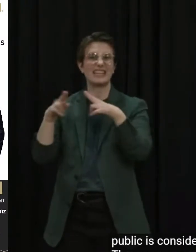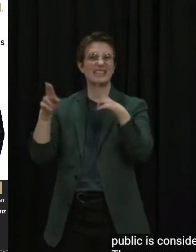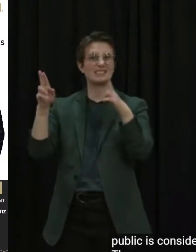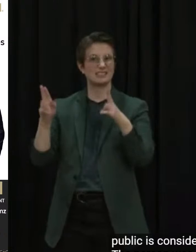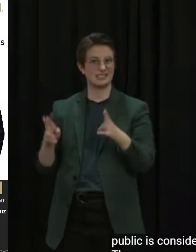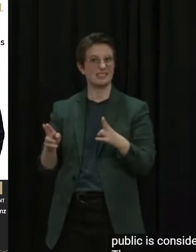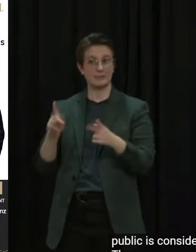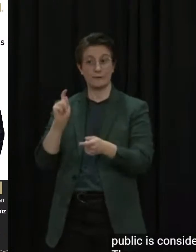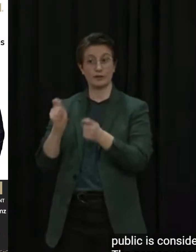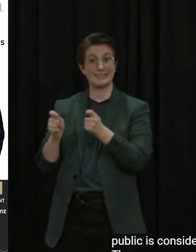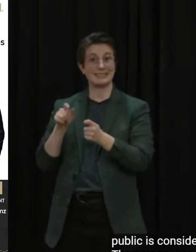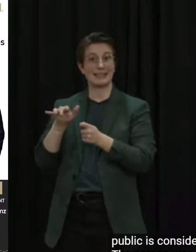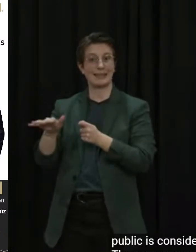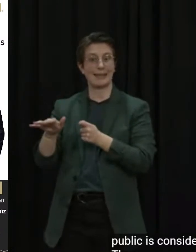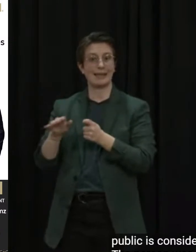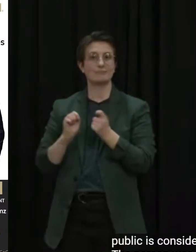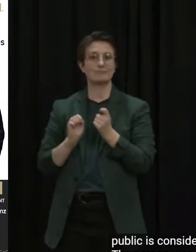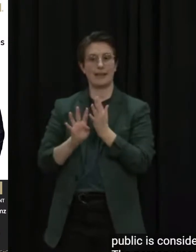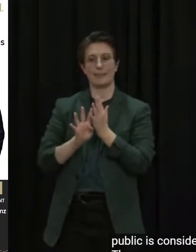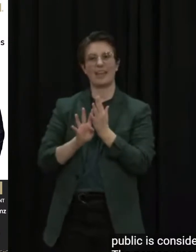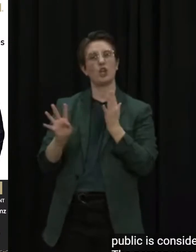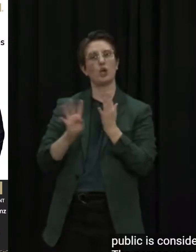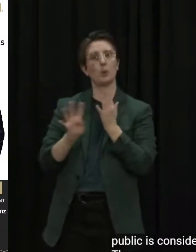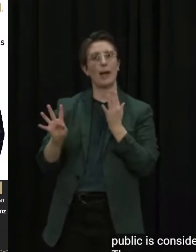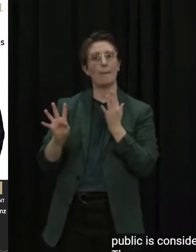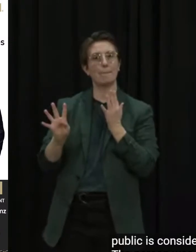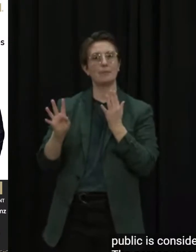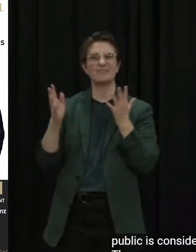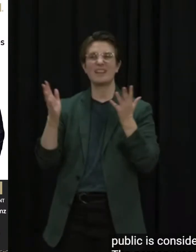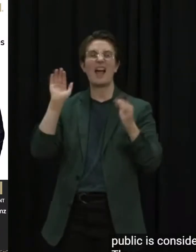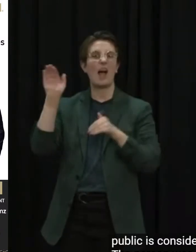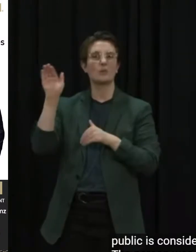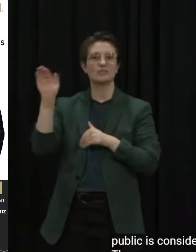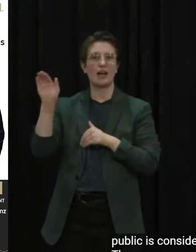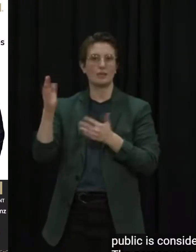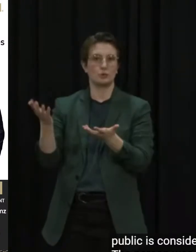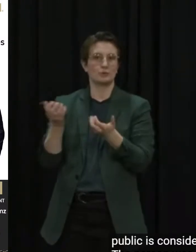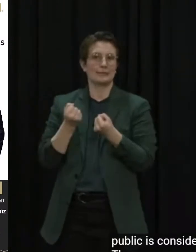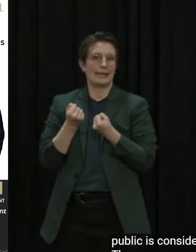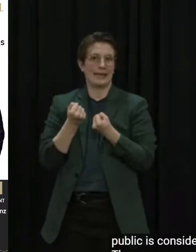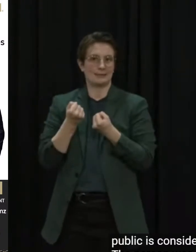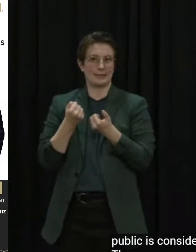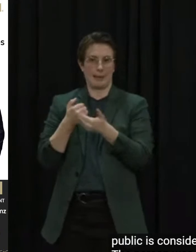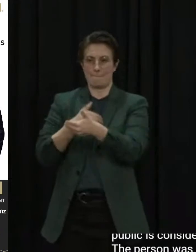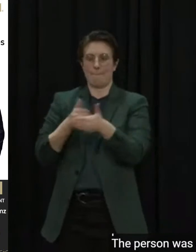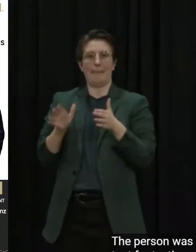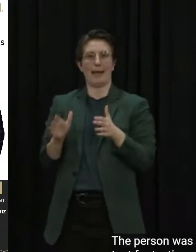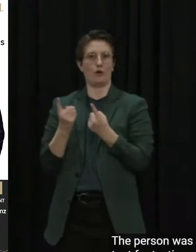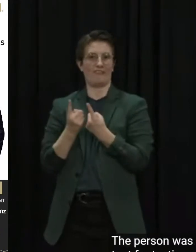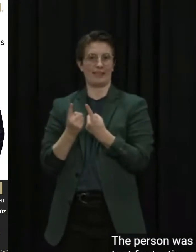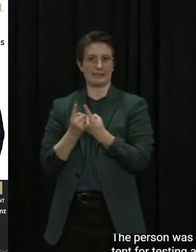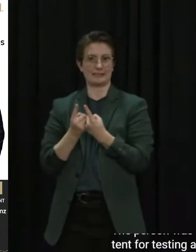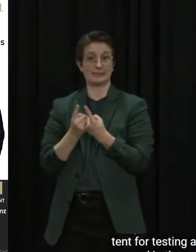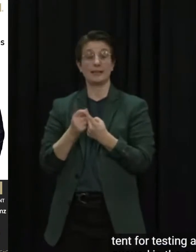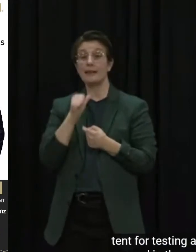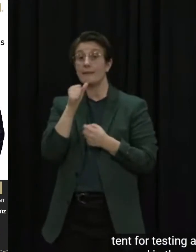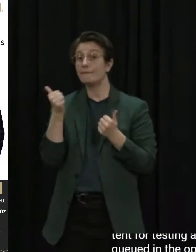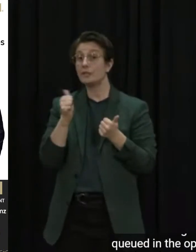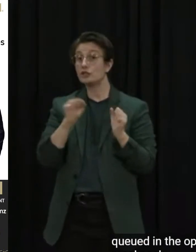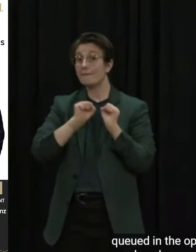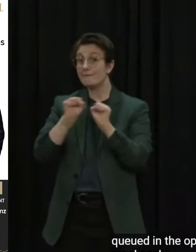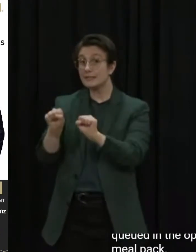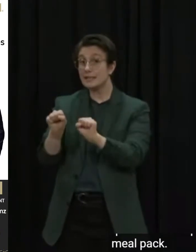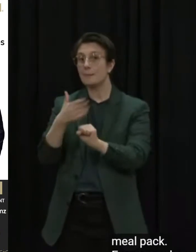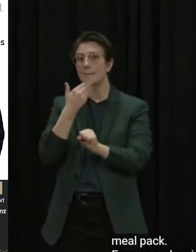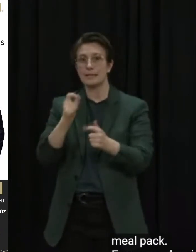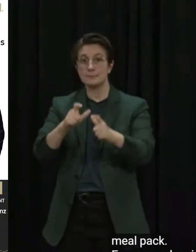pack. Everyone who visits the mission is required to wear a mask and stay 2 metres apart. Many visitors to the